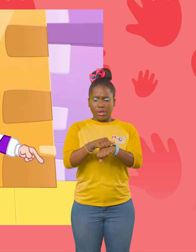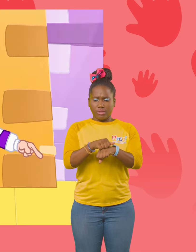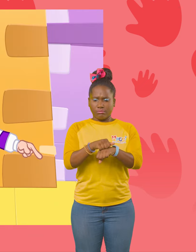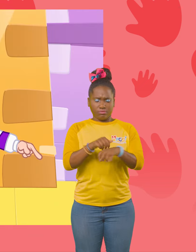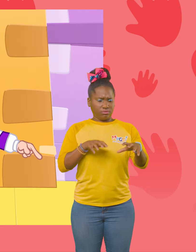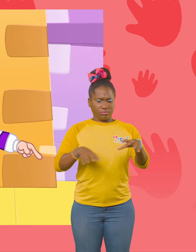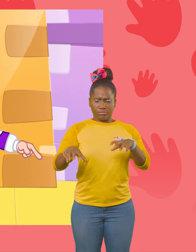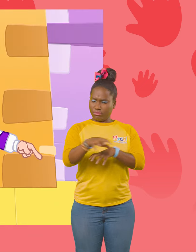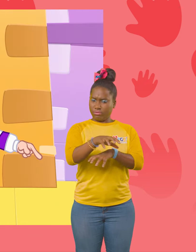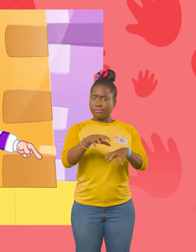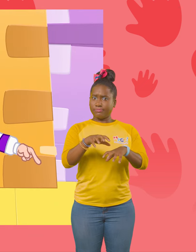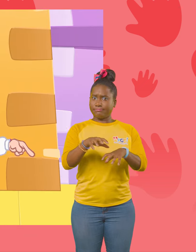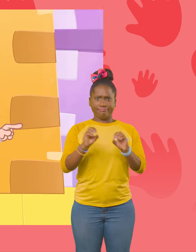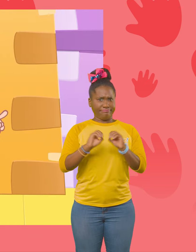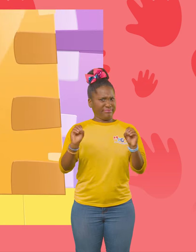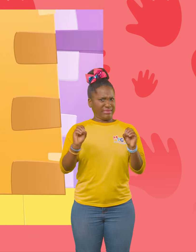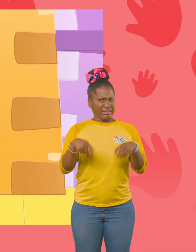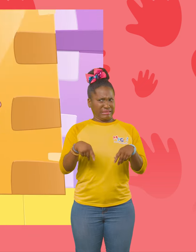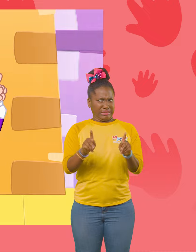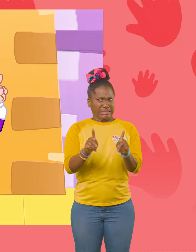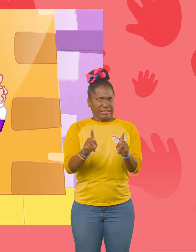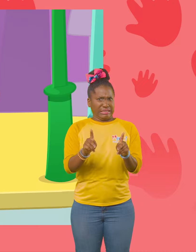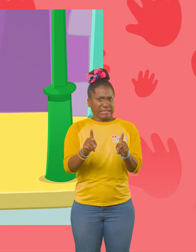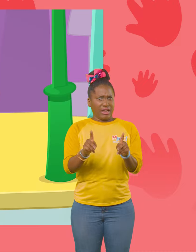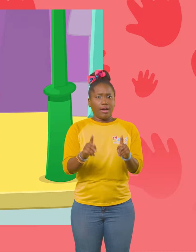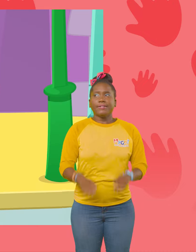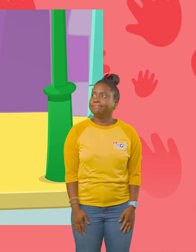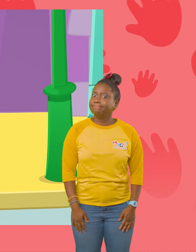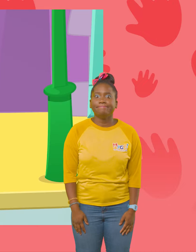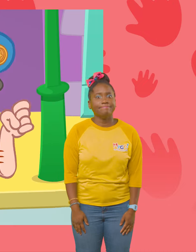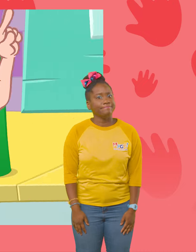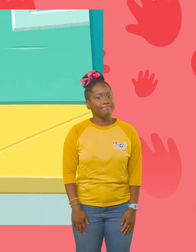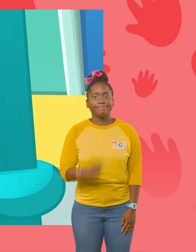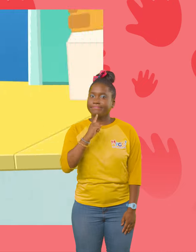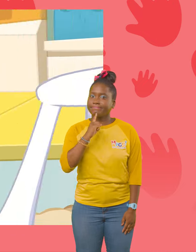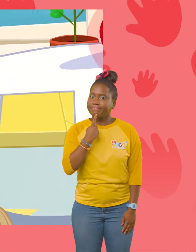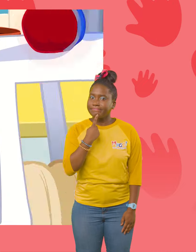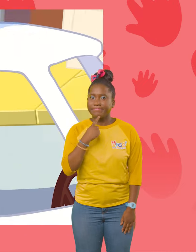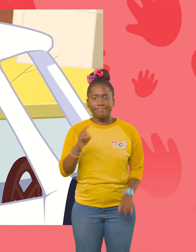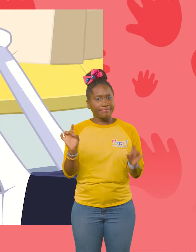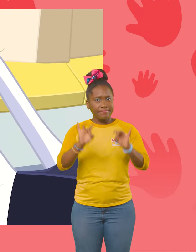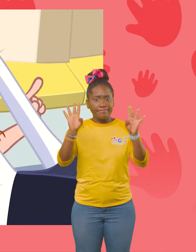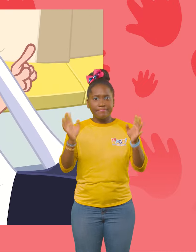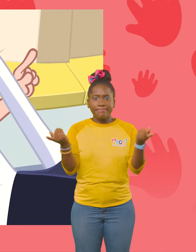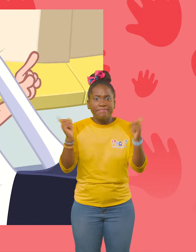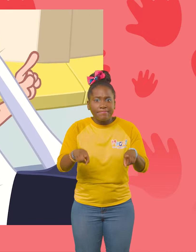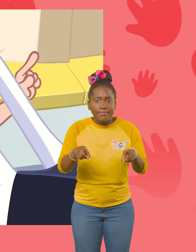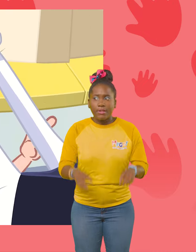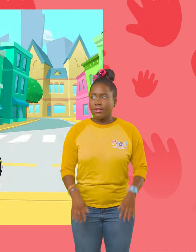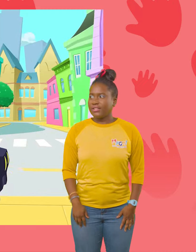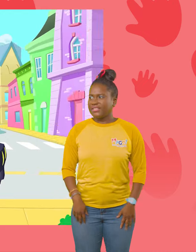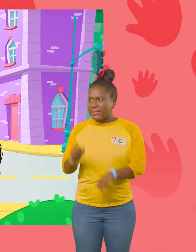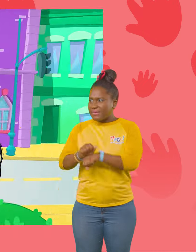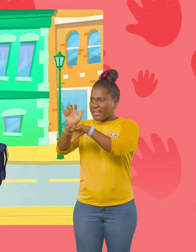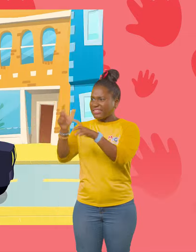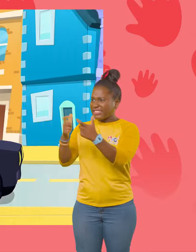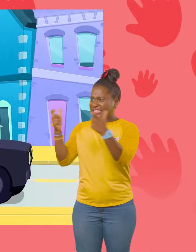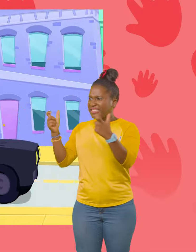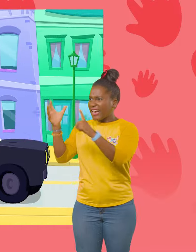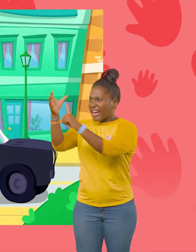He is moving rocks. Without a permit? Oh, no. That's a crime if I ever heard one. I'll get